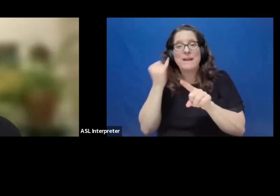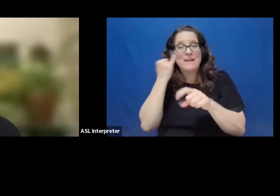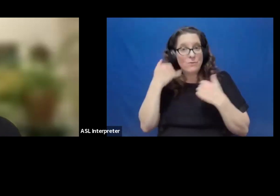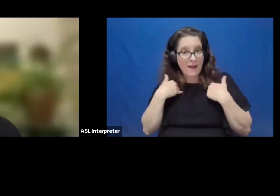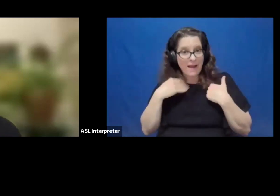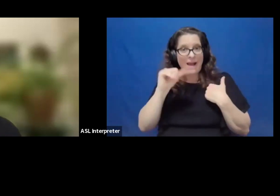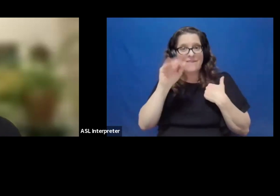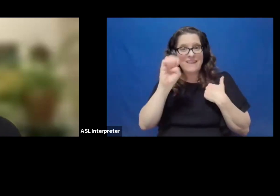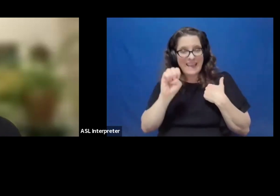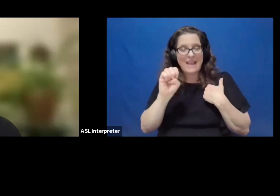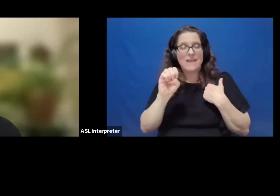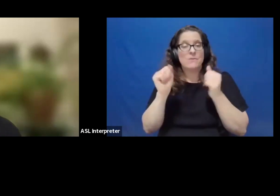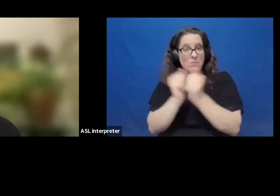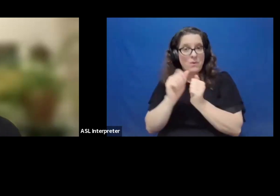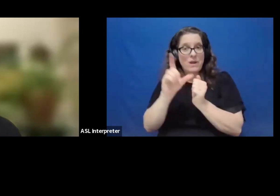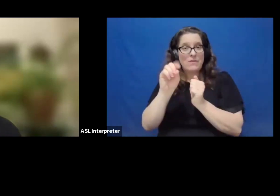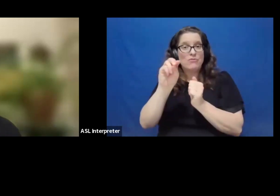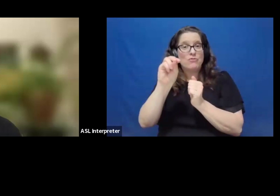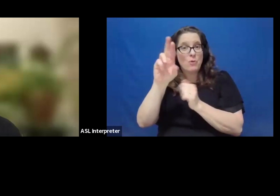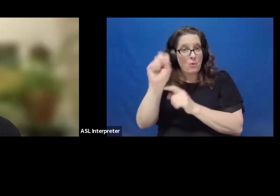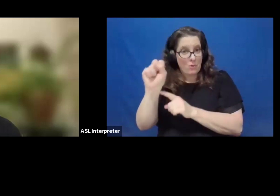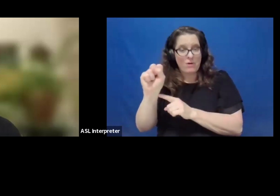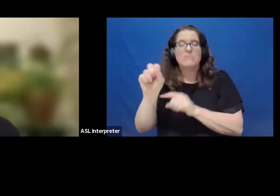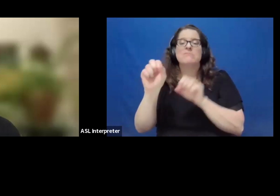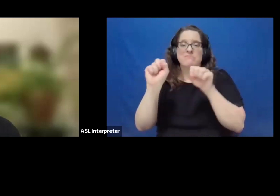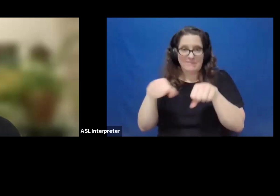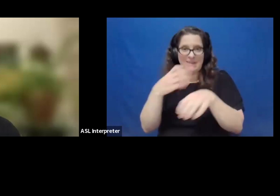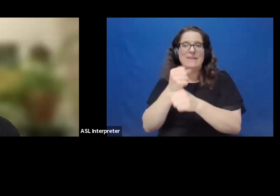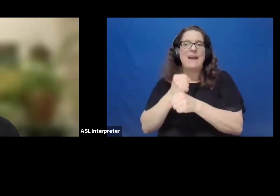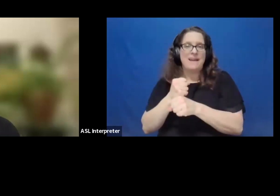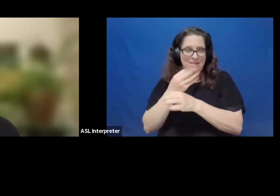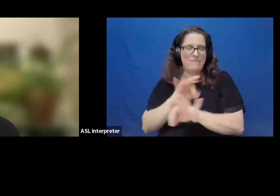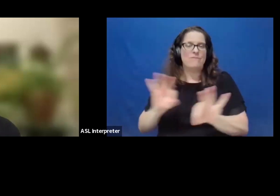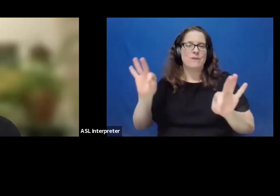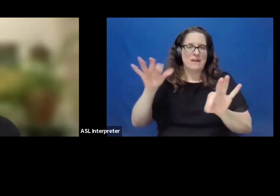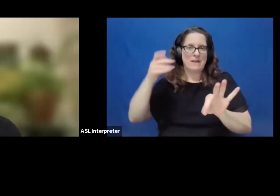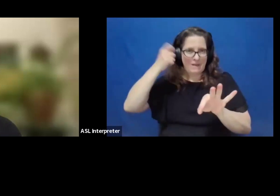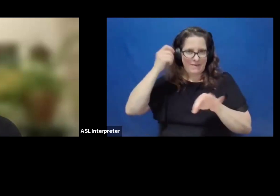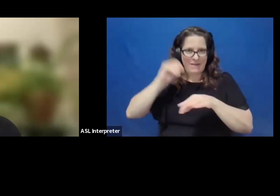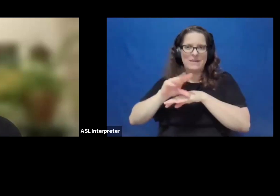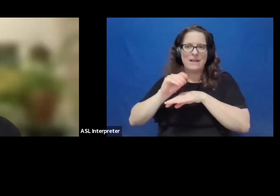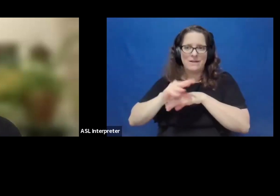Okay. I think we're down to Randolph.